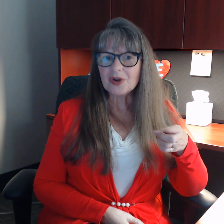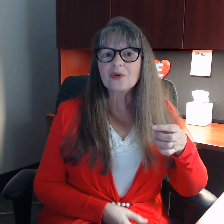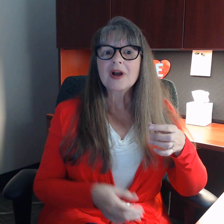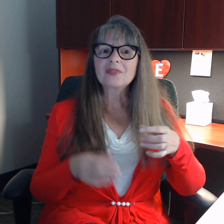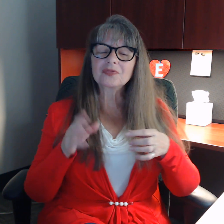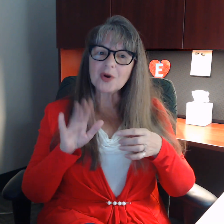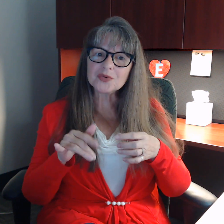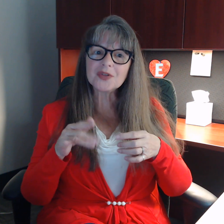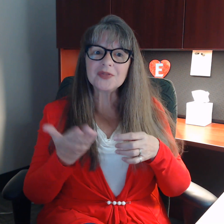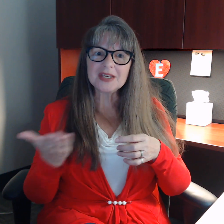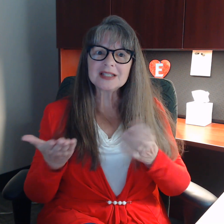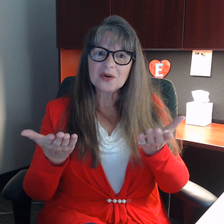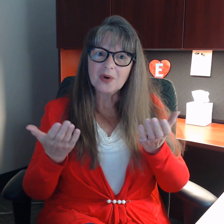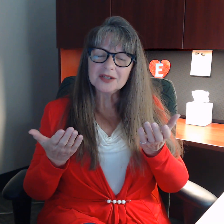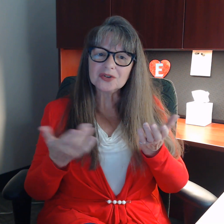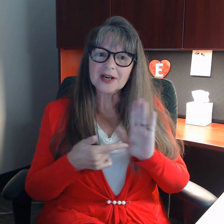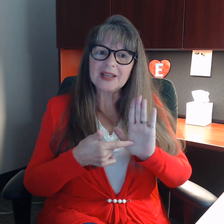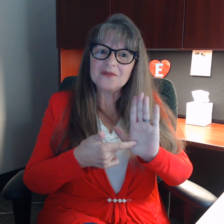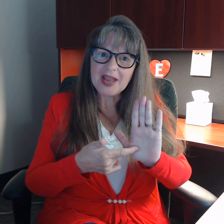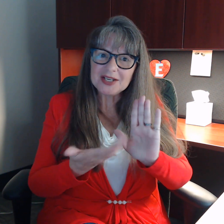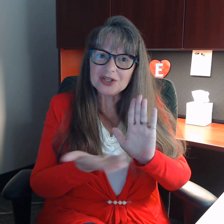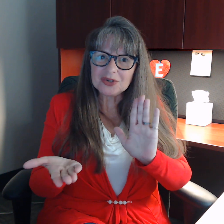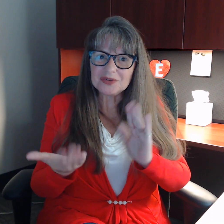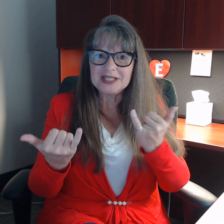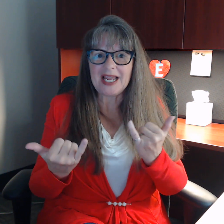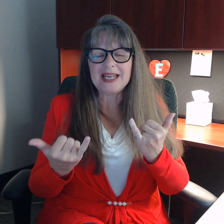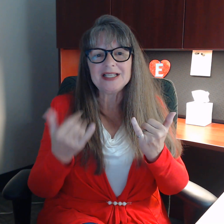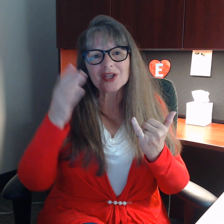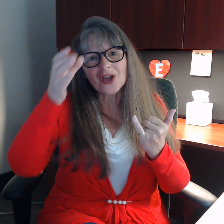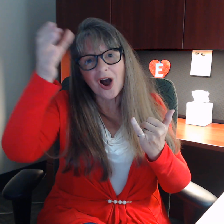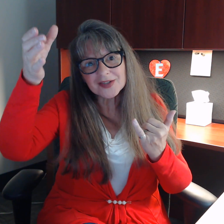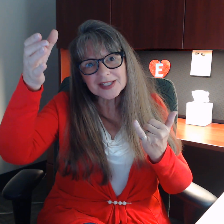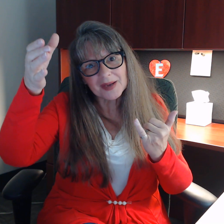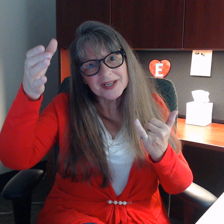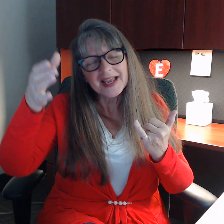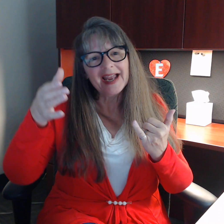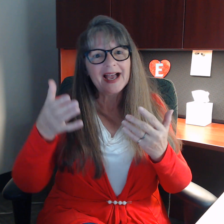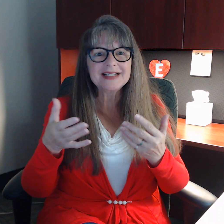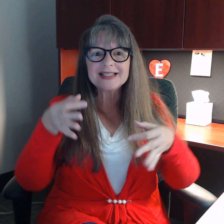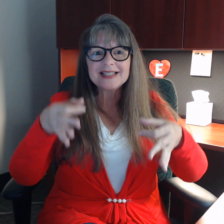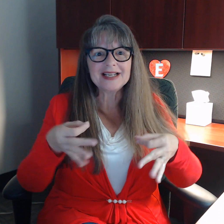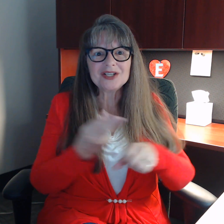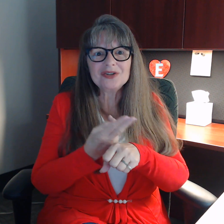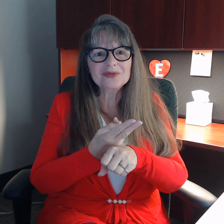So those are the things that I wanted to try to convey to you today, is the concept. And I just decided to use